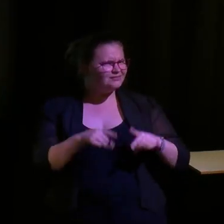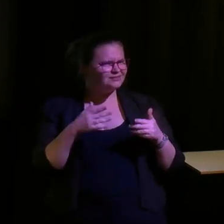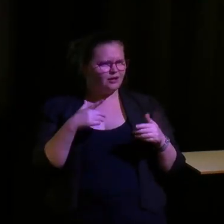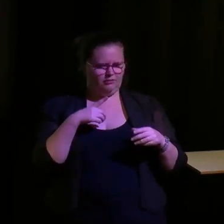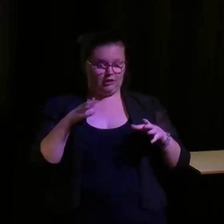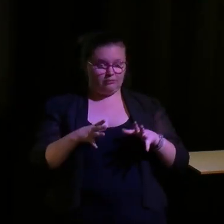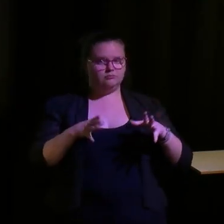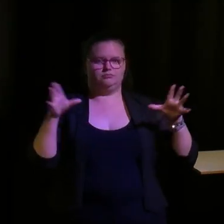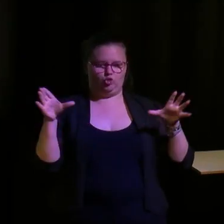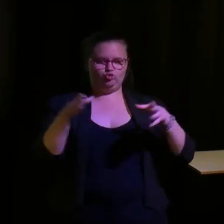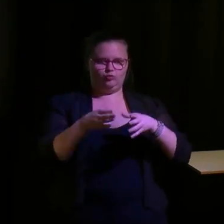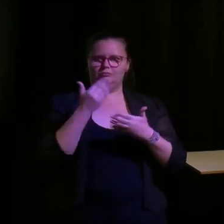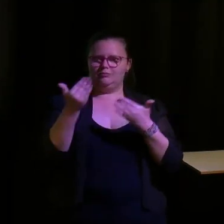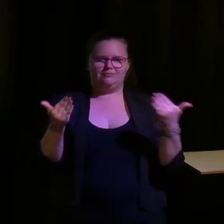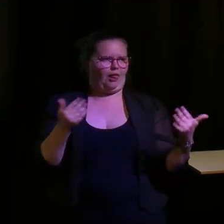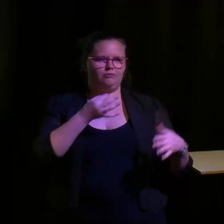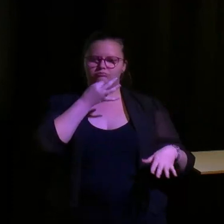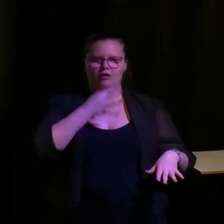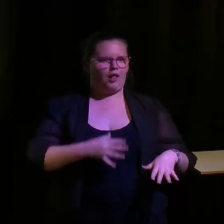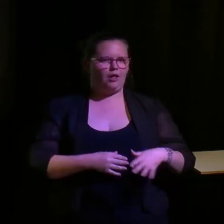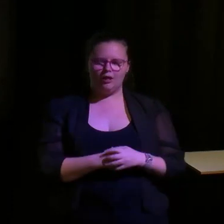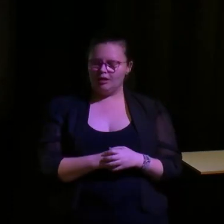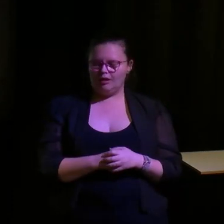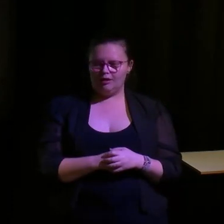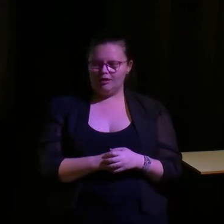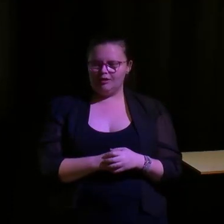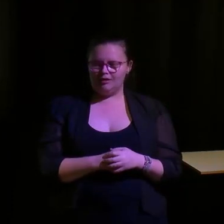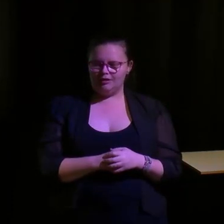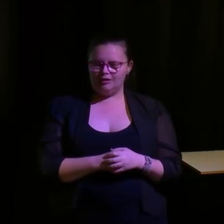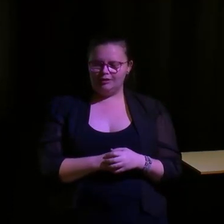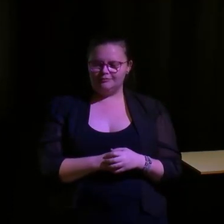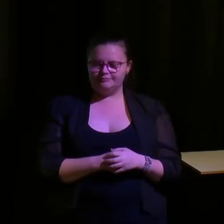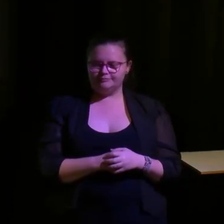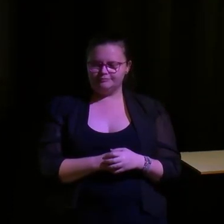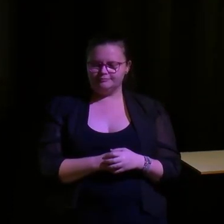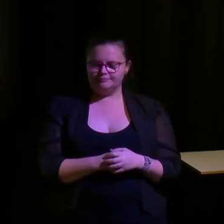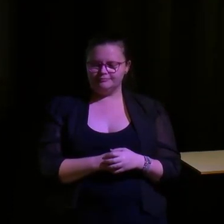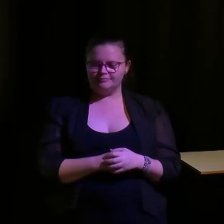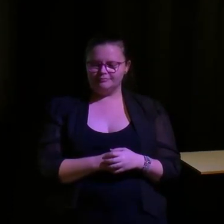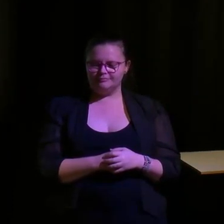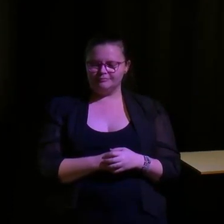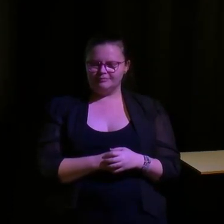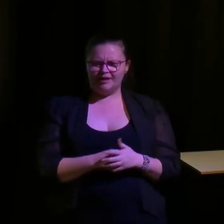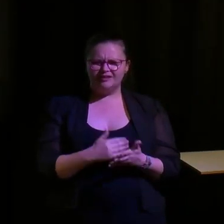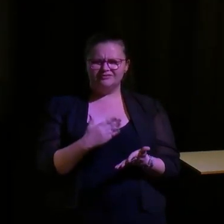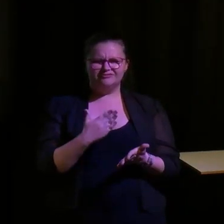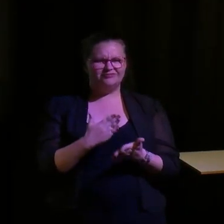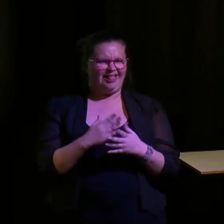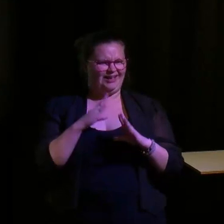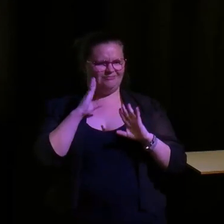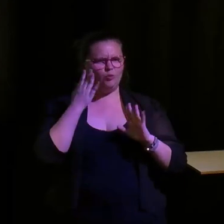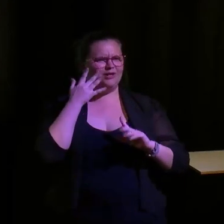big group exhibition like this. So for me, it's like, it's, you know, it speaks volumes in itself when you see the